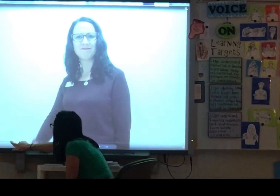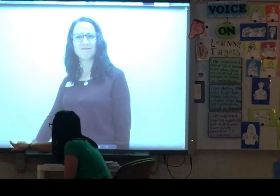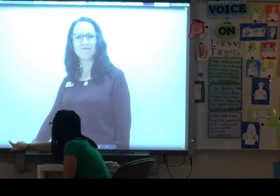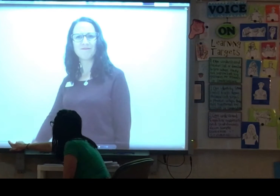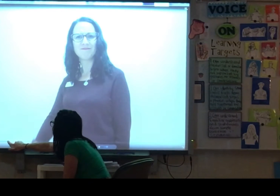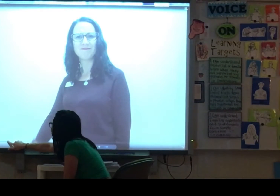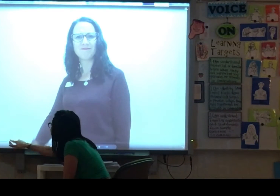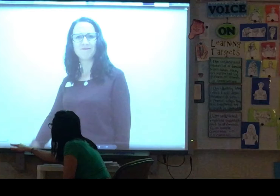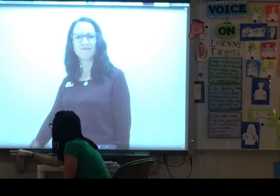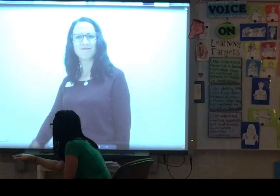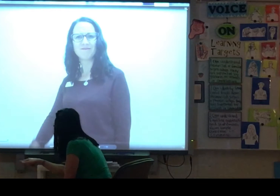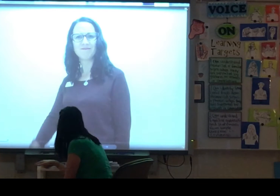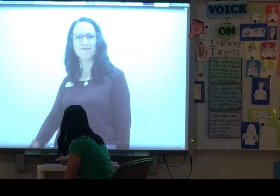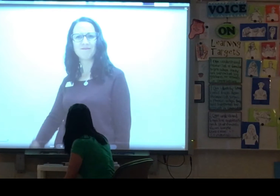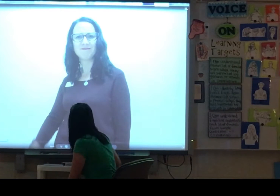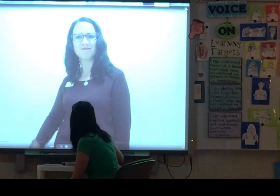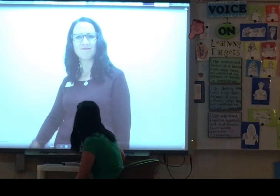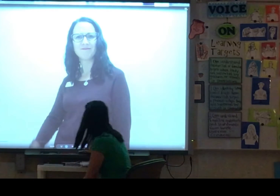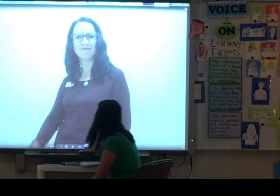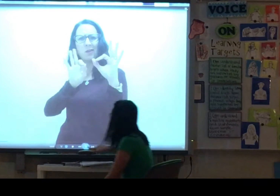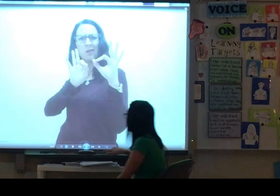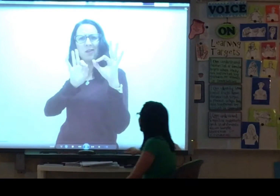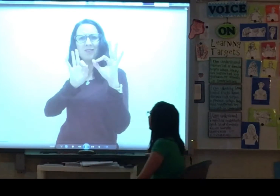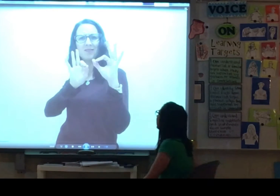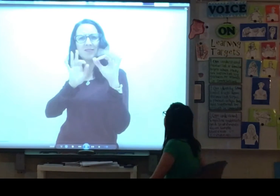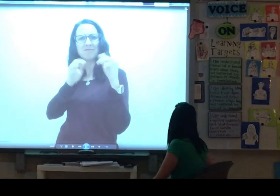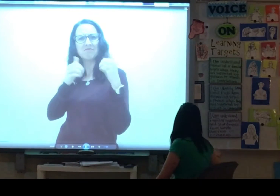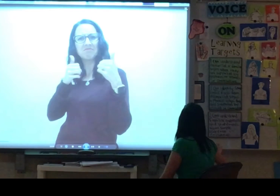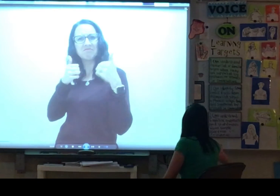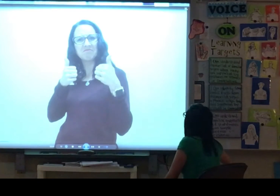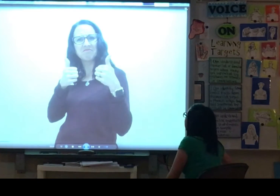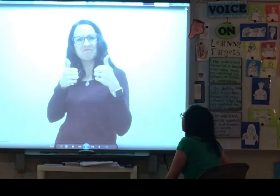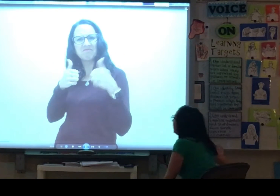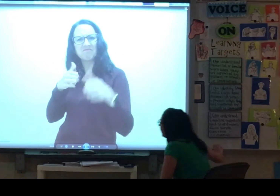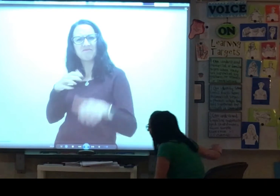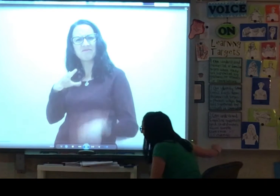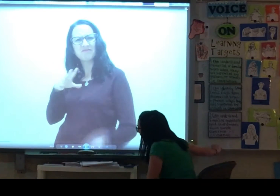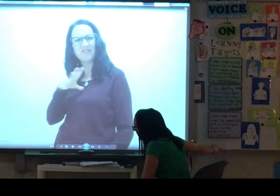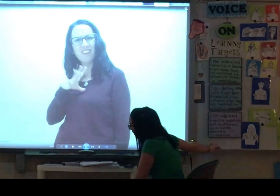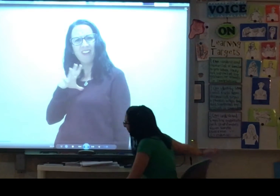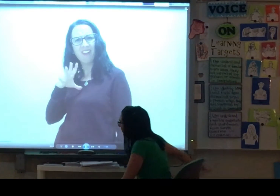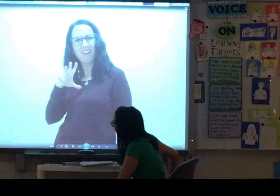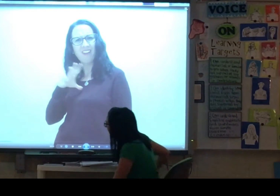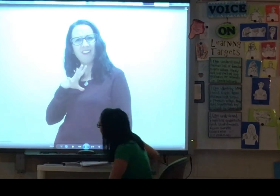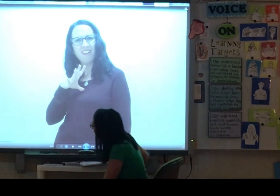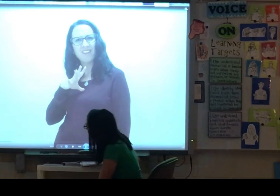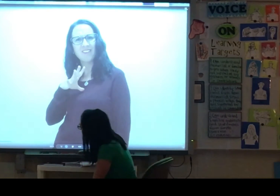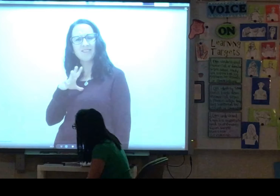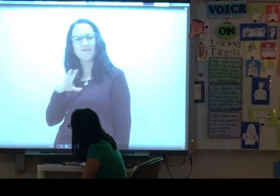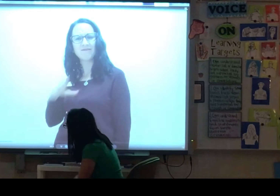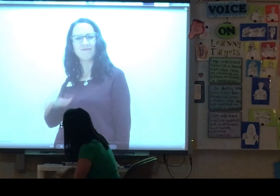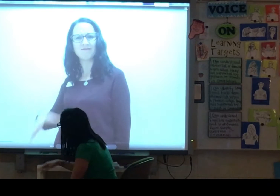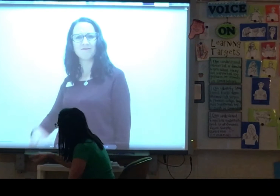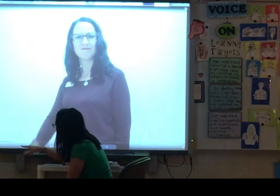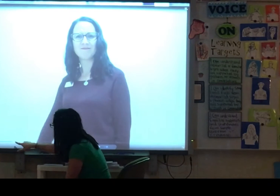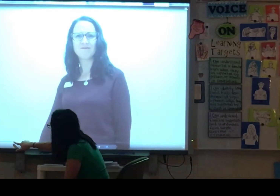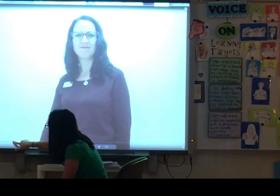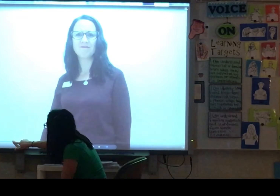maybe I should not sit down. Maybe Maybe you should go on the left side. Perfect. No, it's fine.